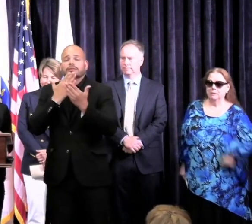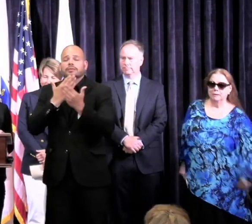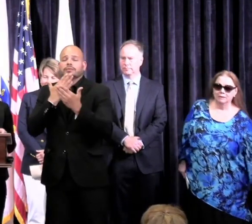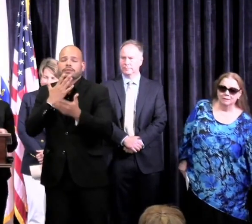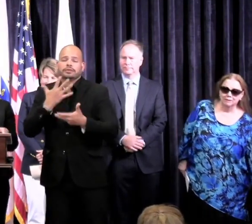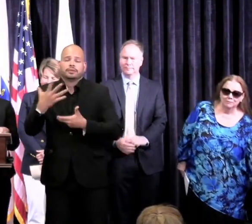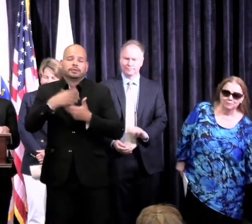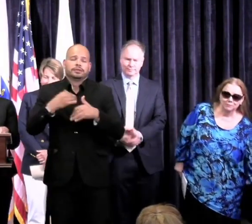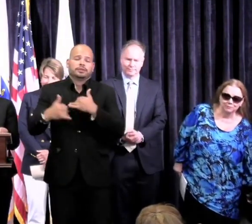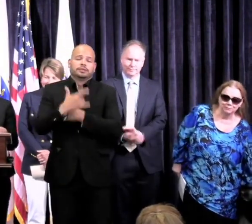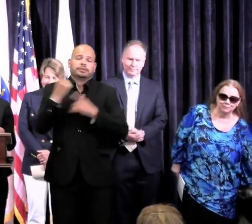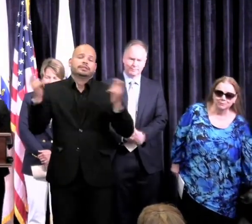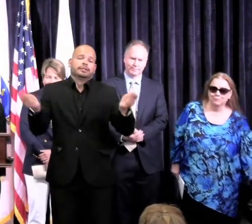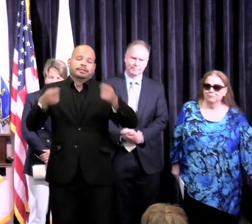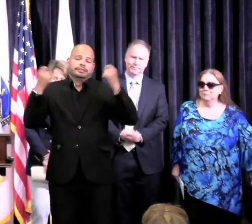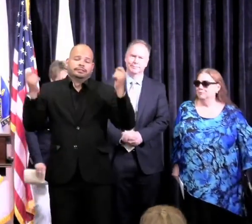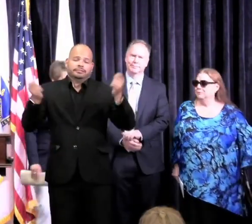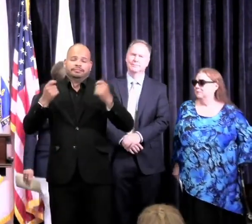moment